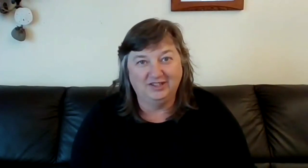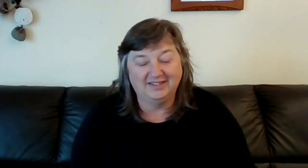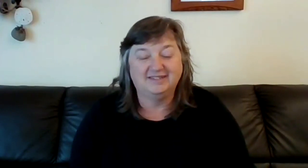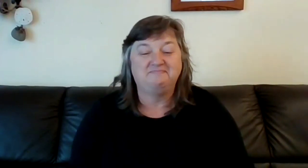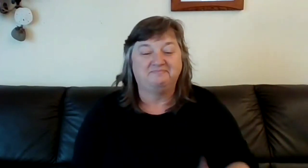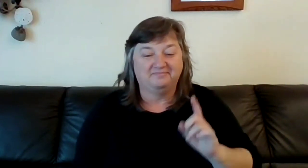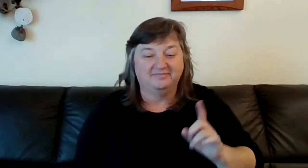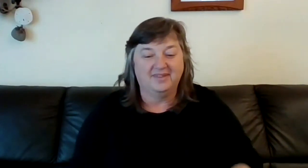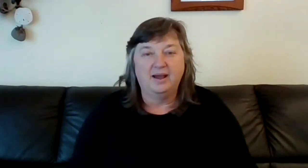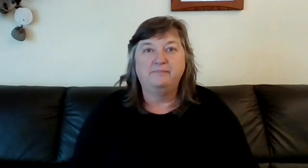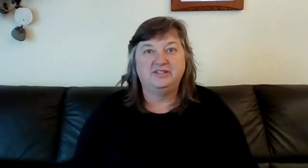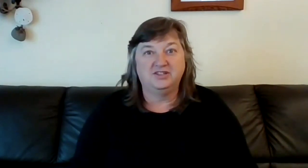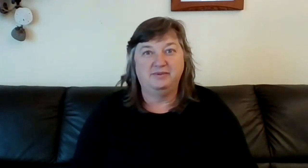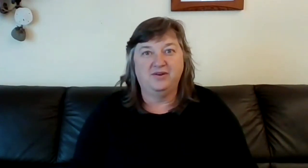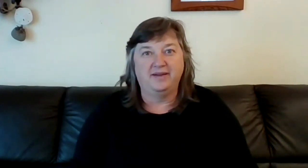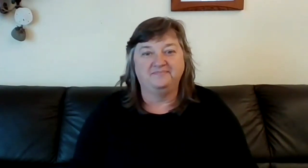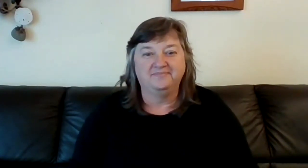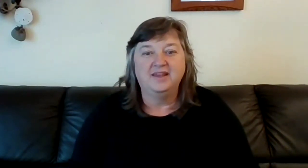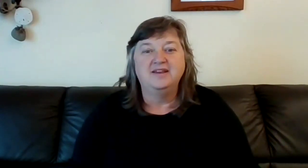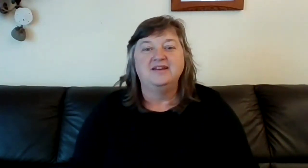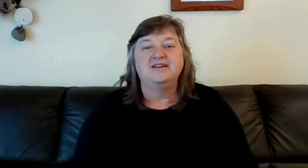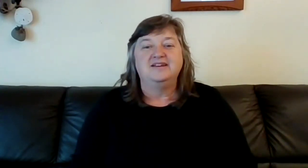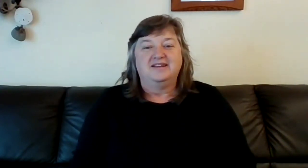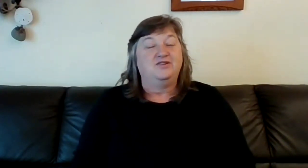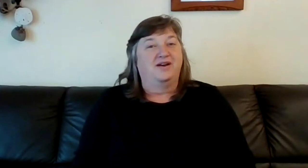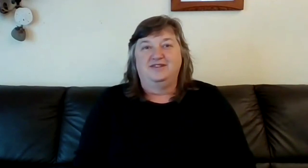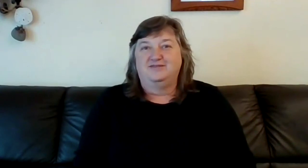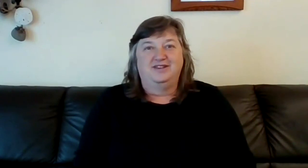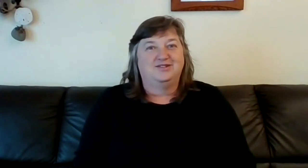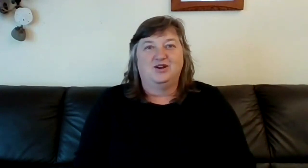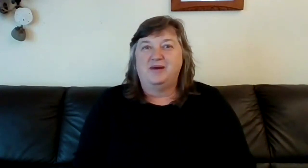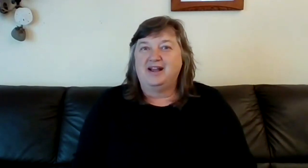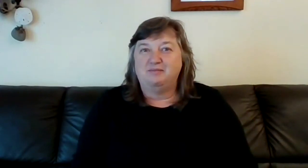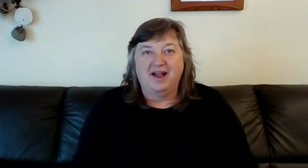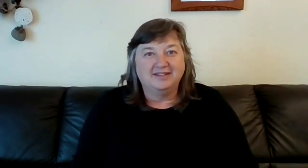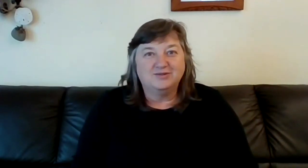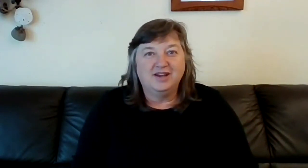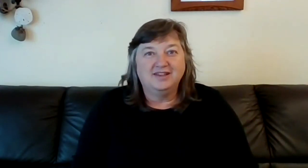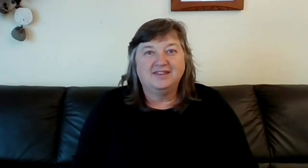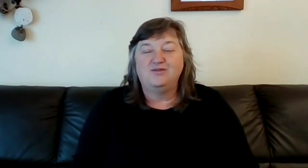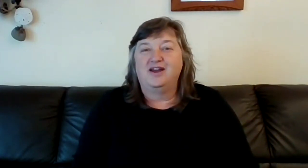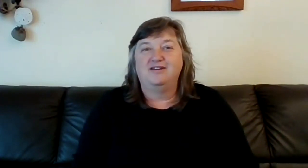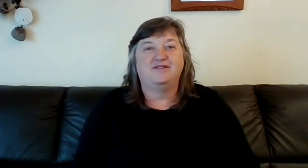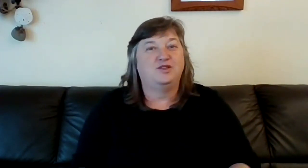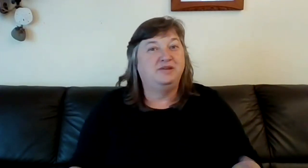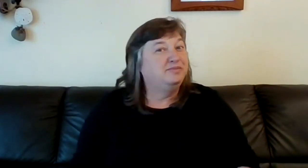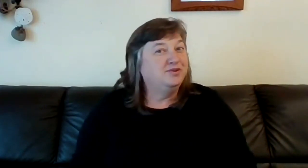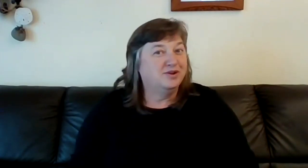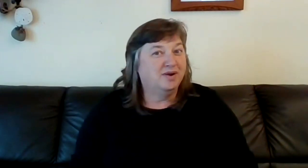list, but it's going to be okay. You have these videos to go back and practice with. You have other people you can